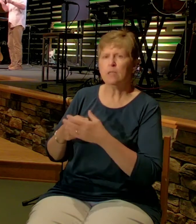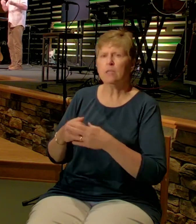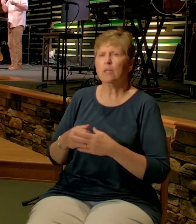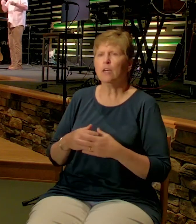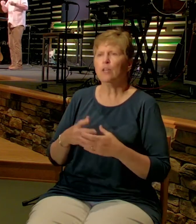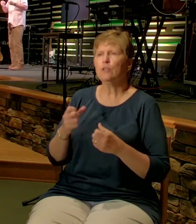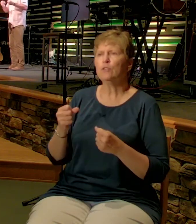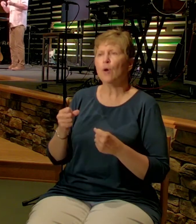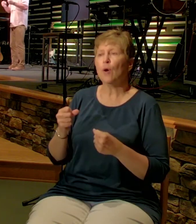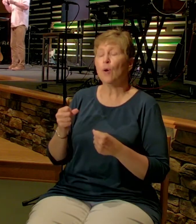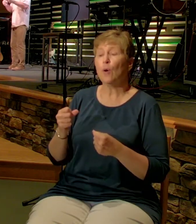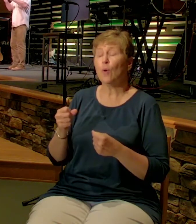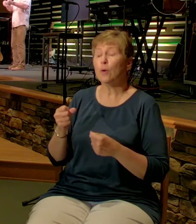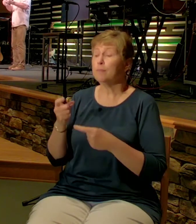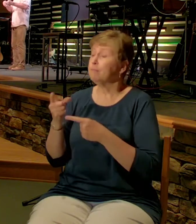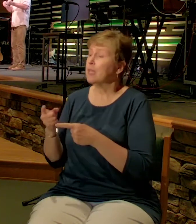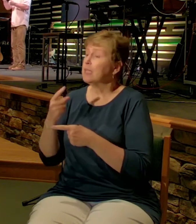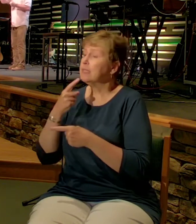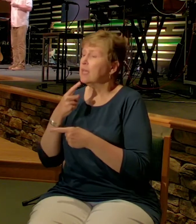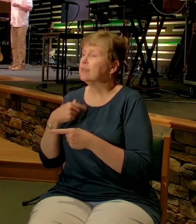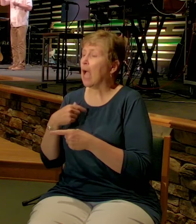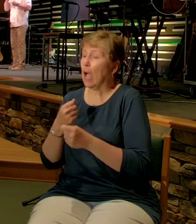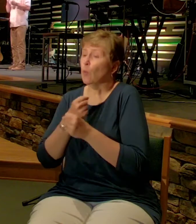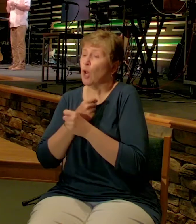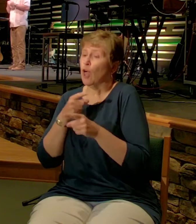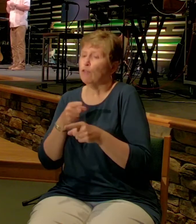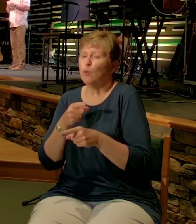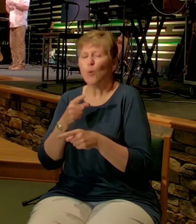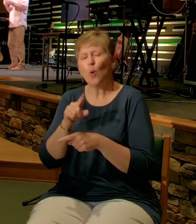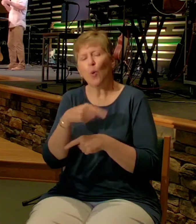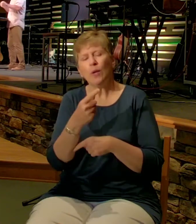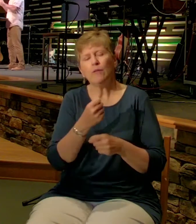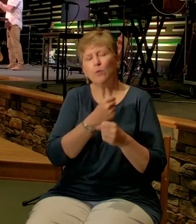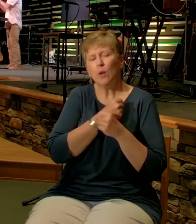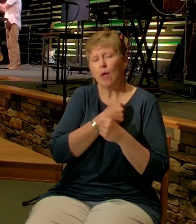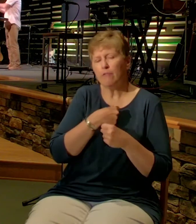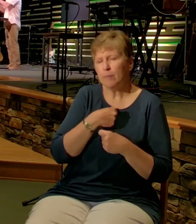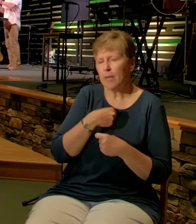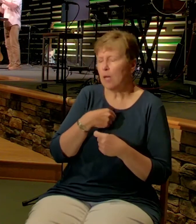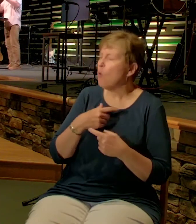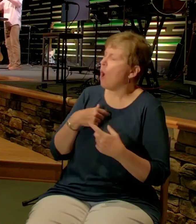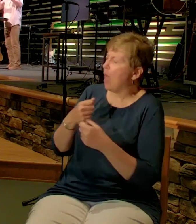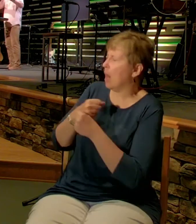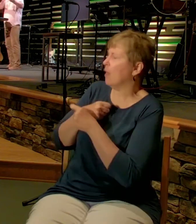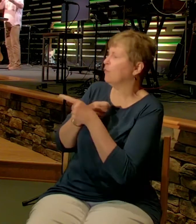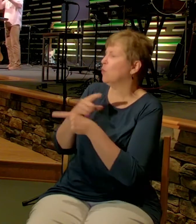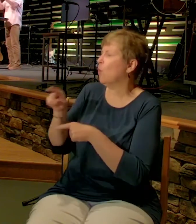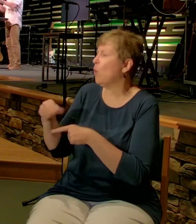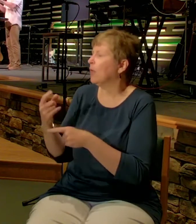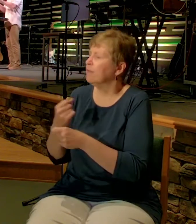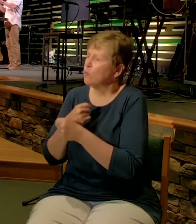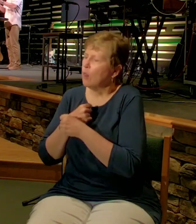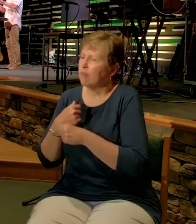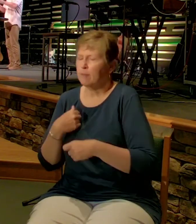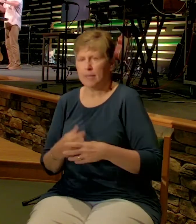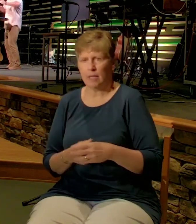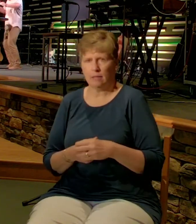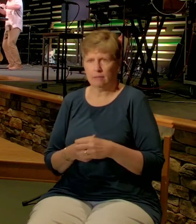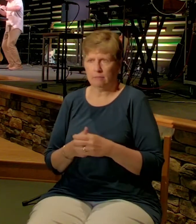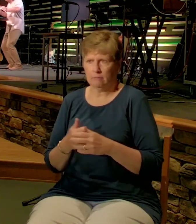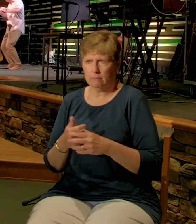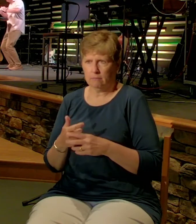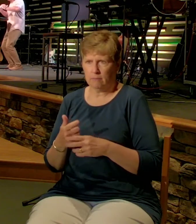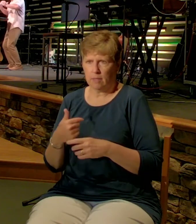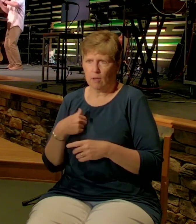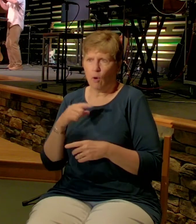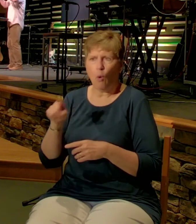so he says, "I will love you only if you love me." And she will say, "Well, I'll love you if you only love me." And there are